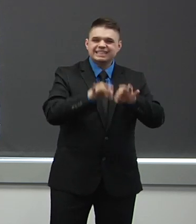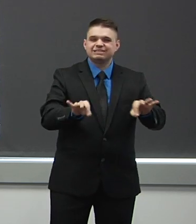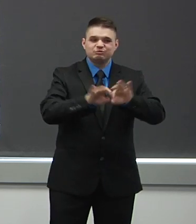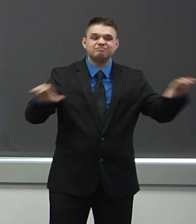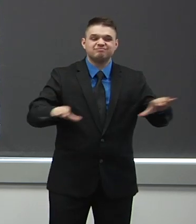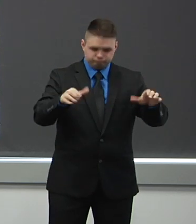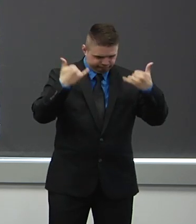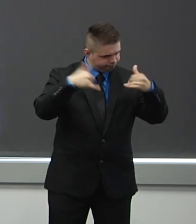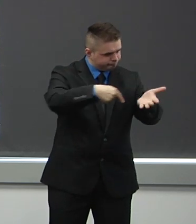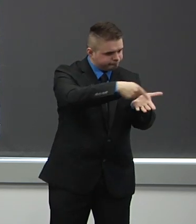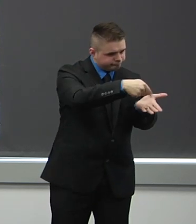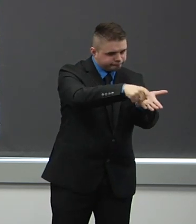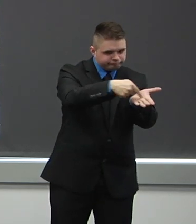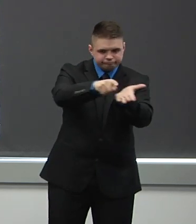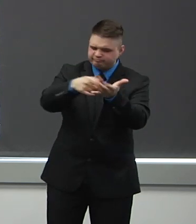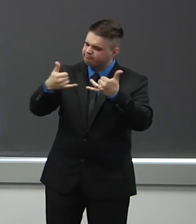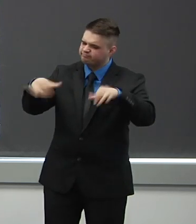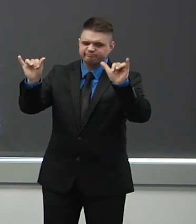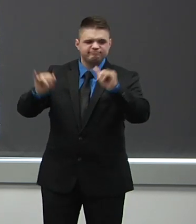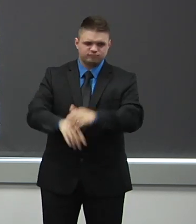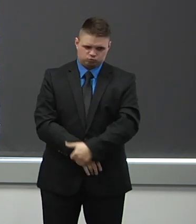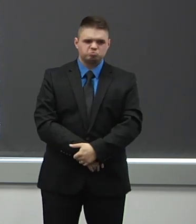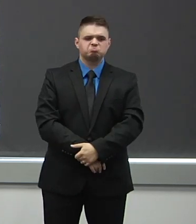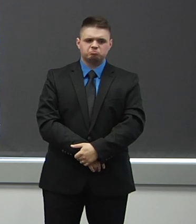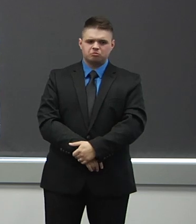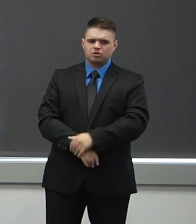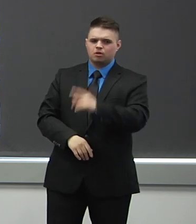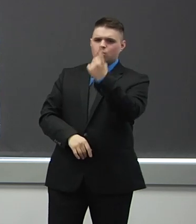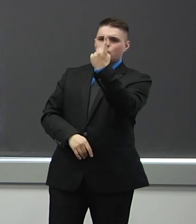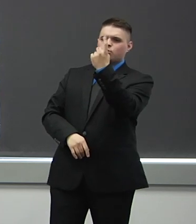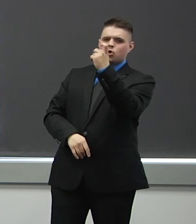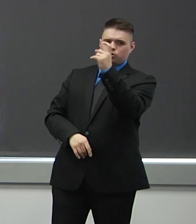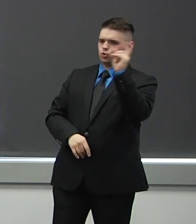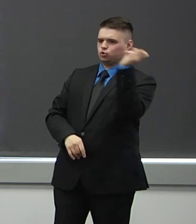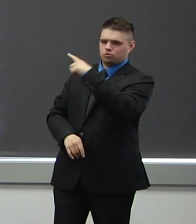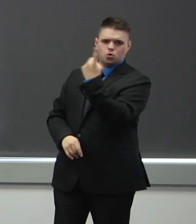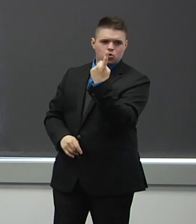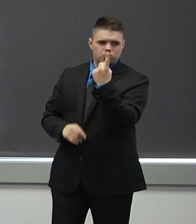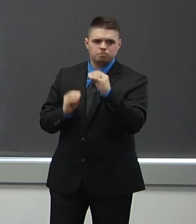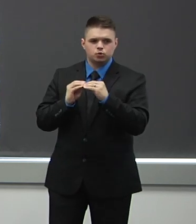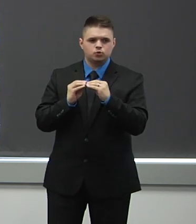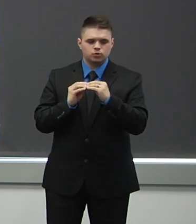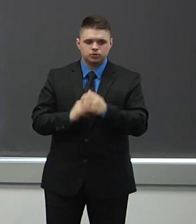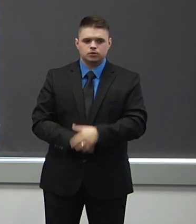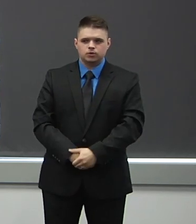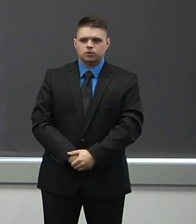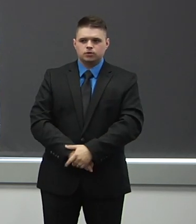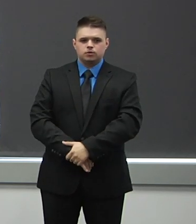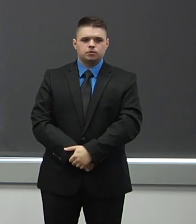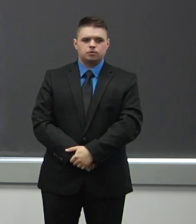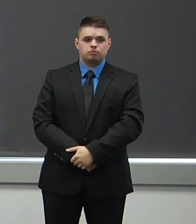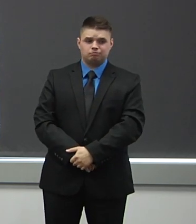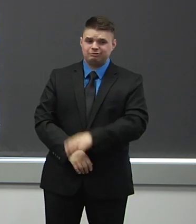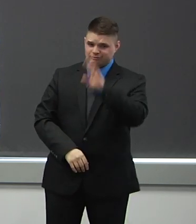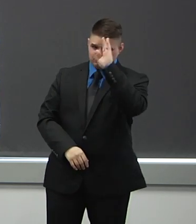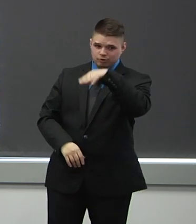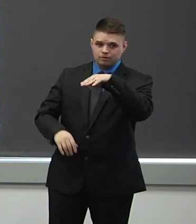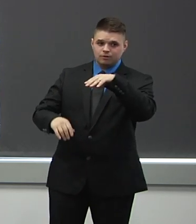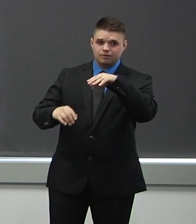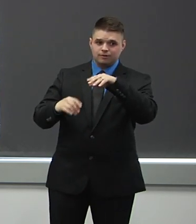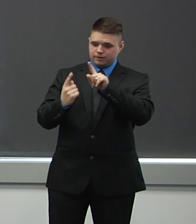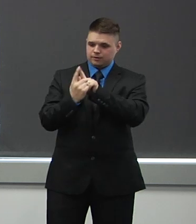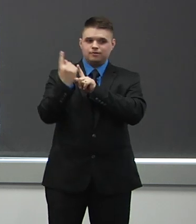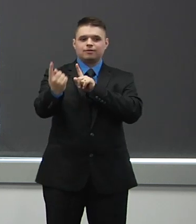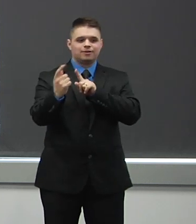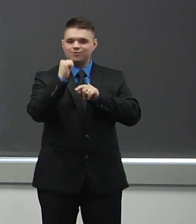So one more question from the room, I think, if you have one. I know distance learning doesn't equal online